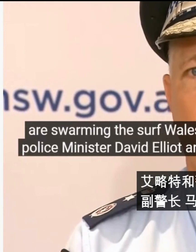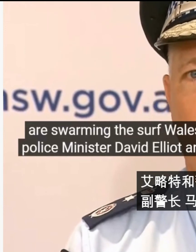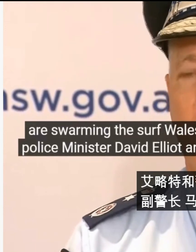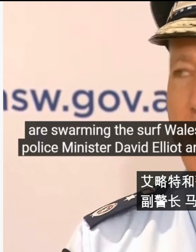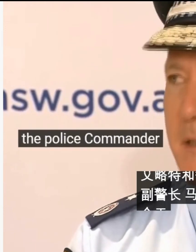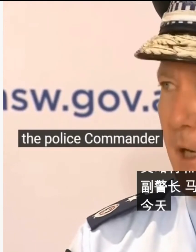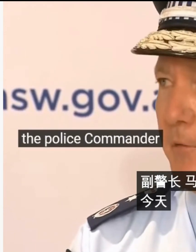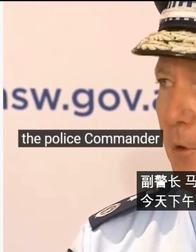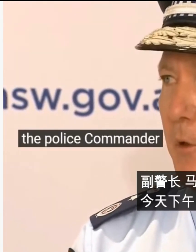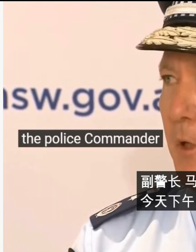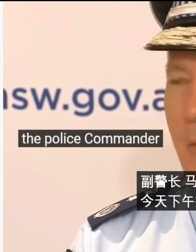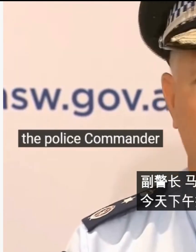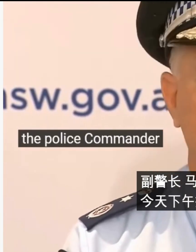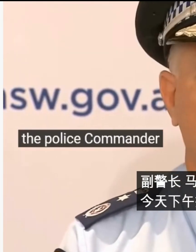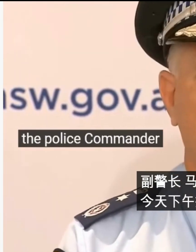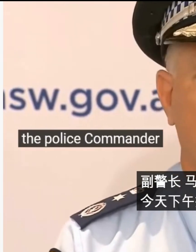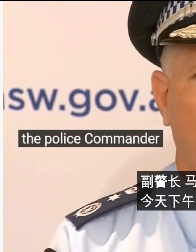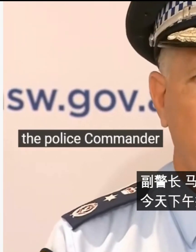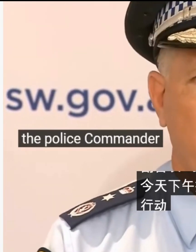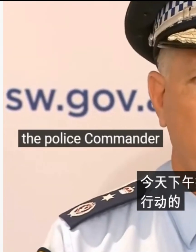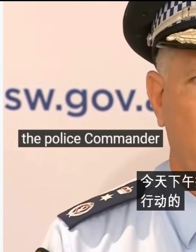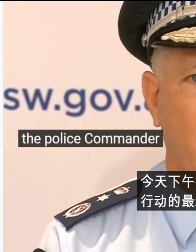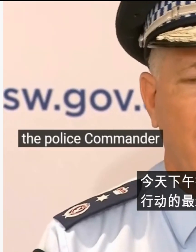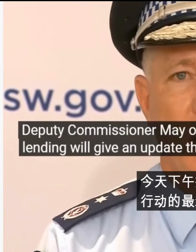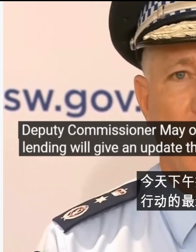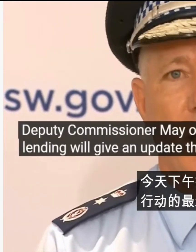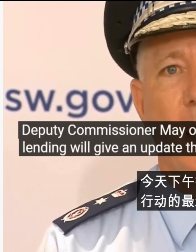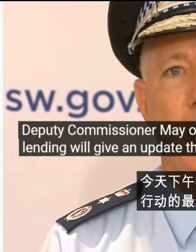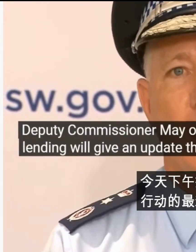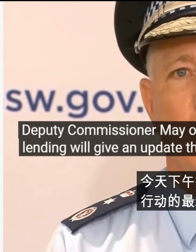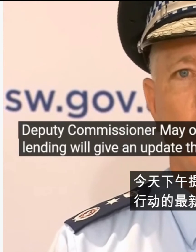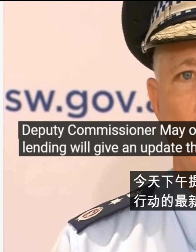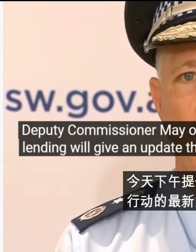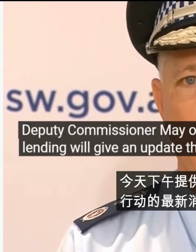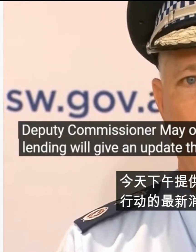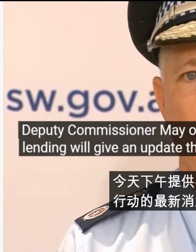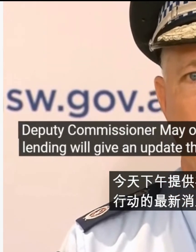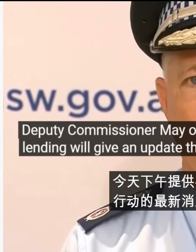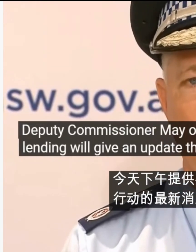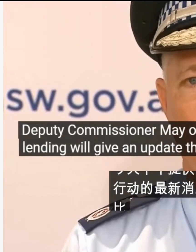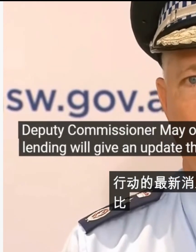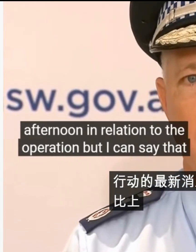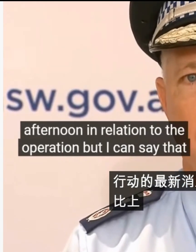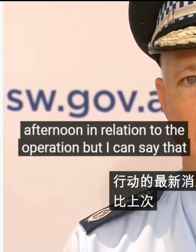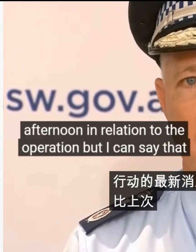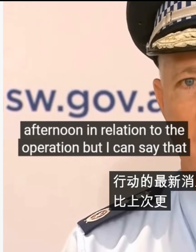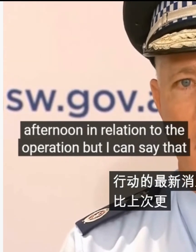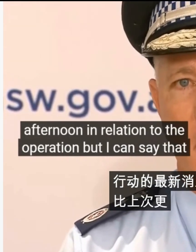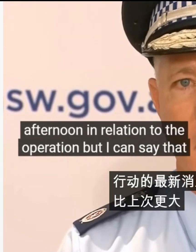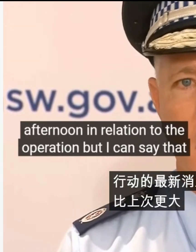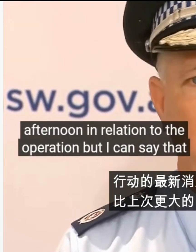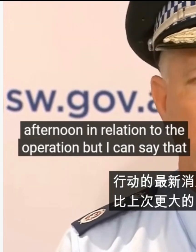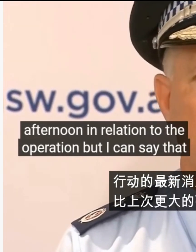Mal Lanyon, will give an update this afternoon in relation to the operation, but I can say there will be a strong